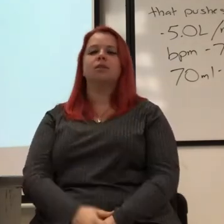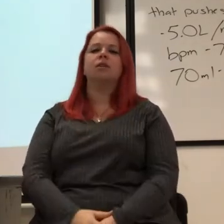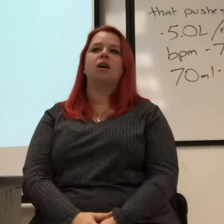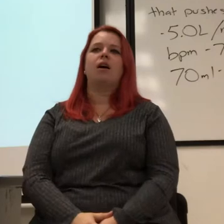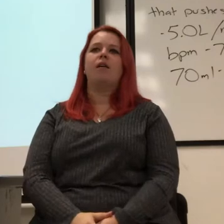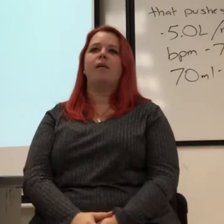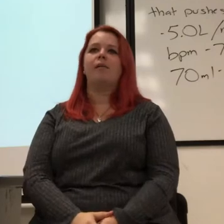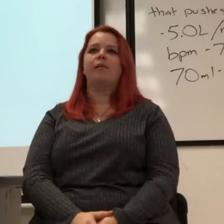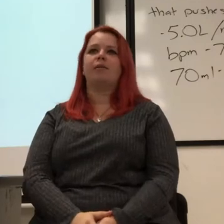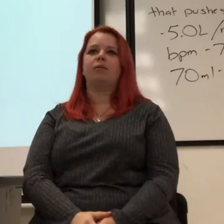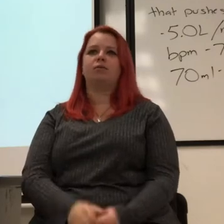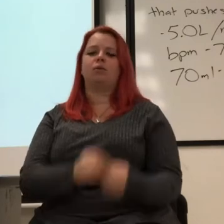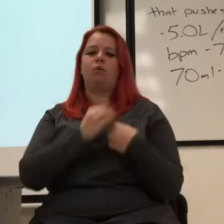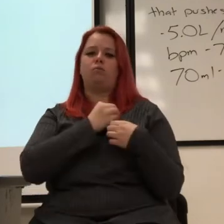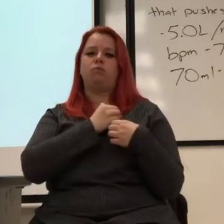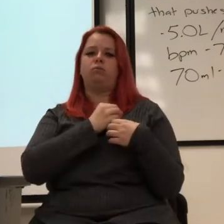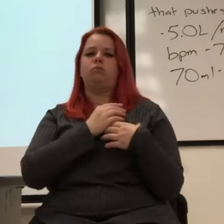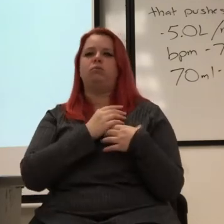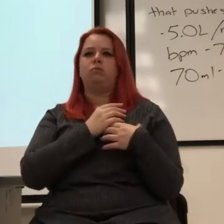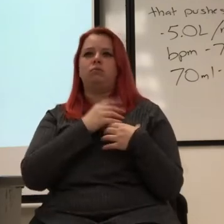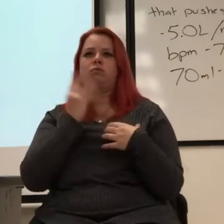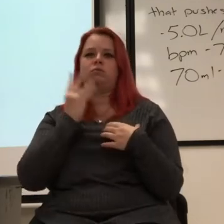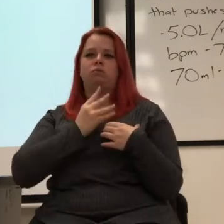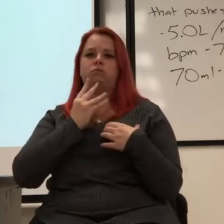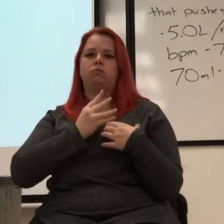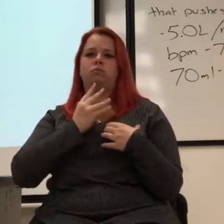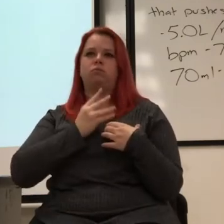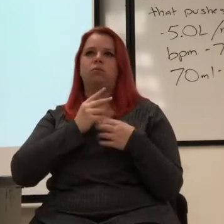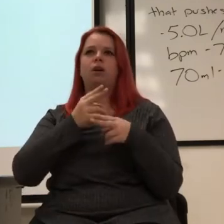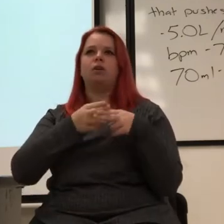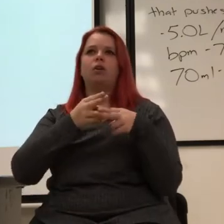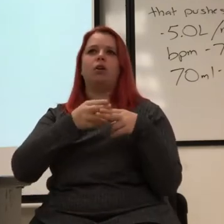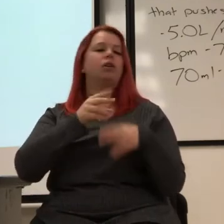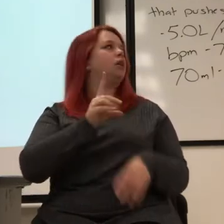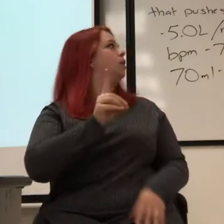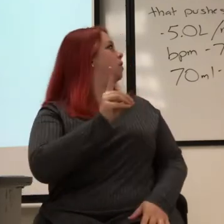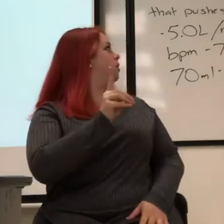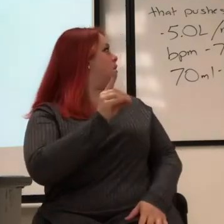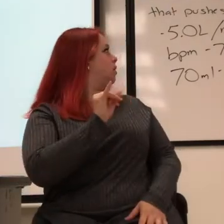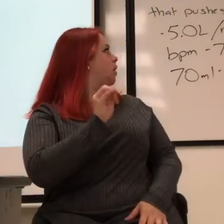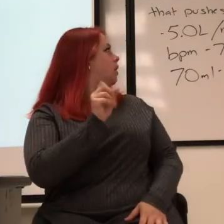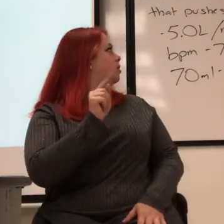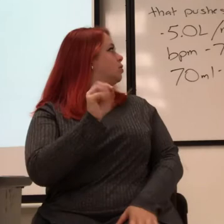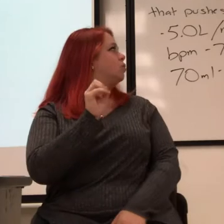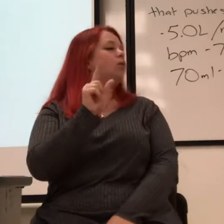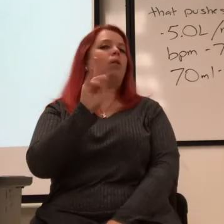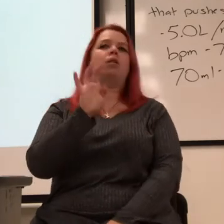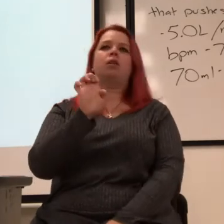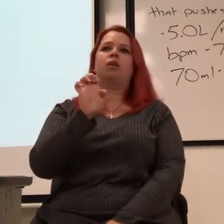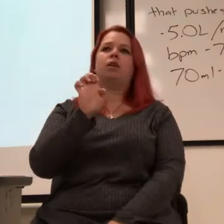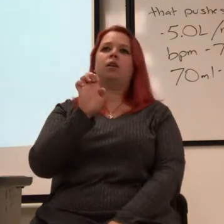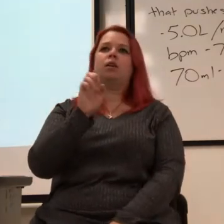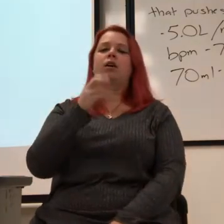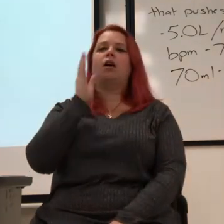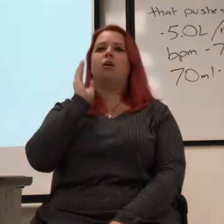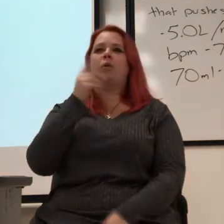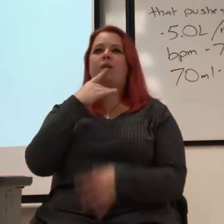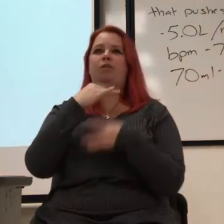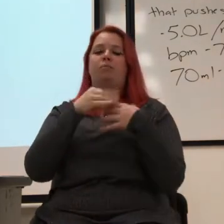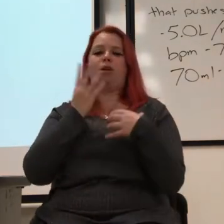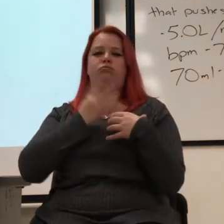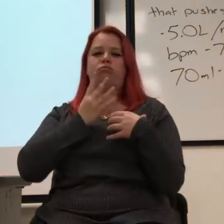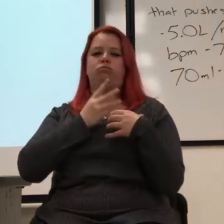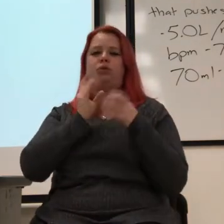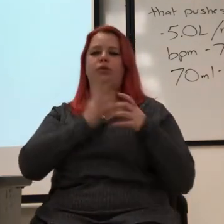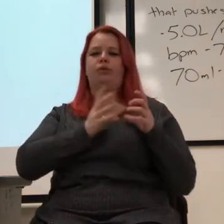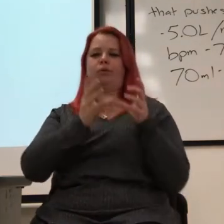the heart muscle is relaxed. That's called the diastole. It's receiving blood. The chambers are filling